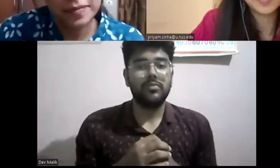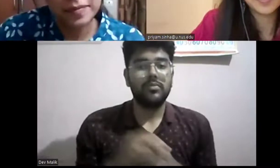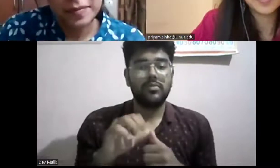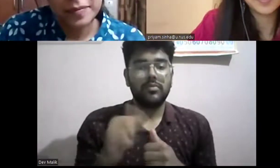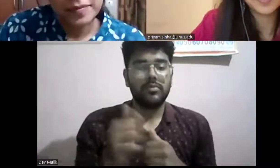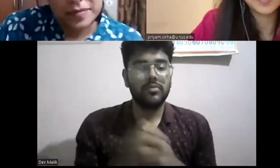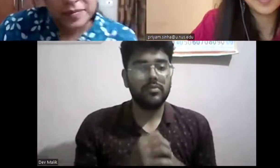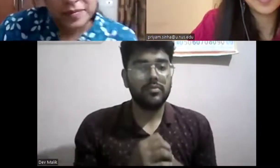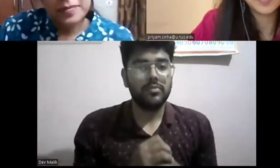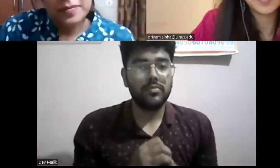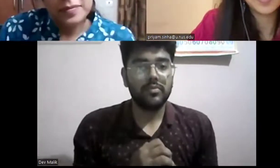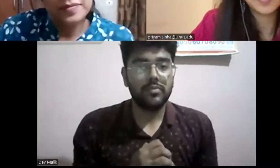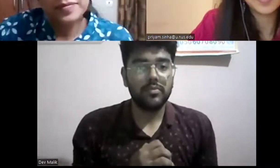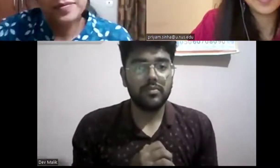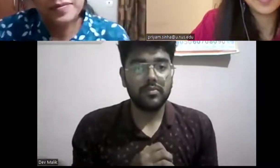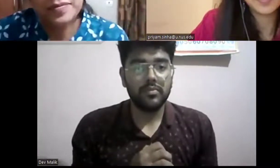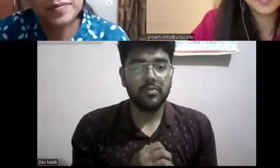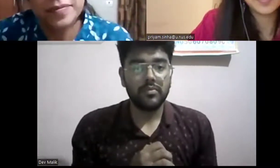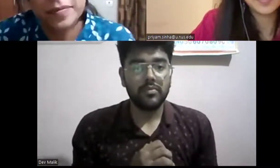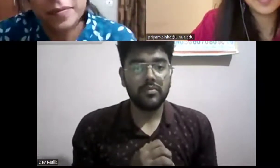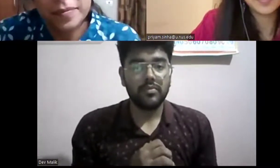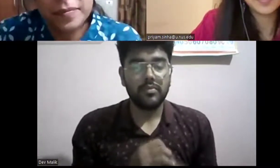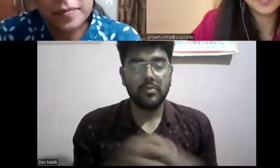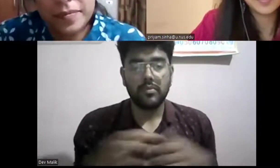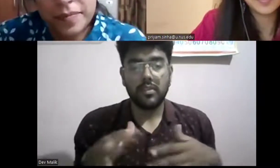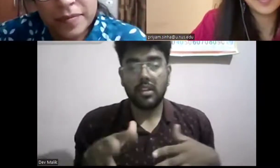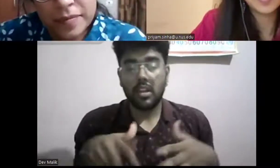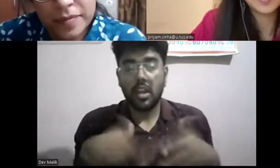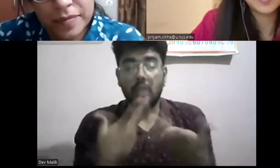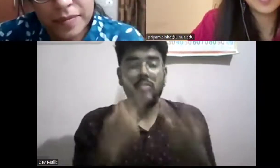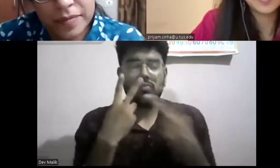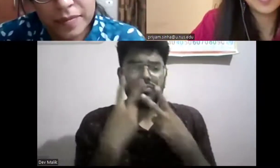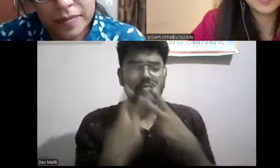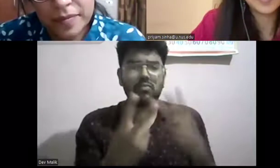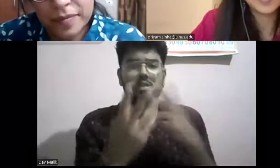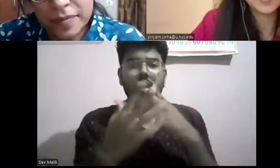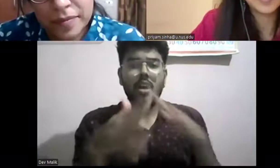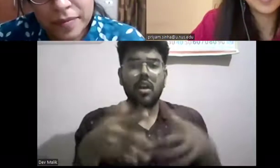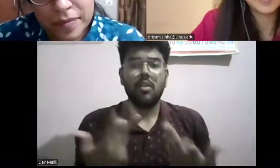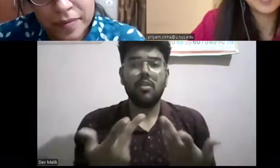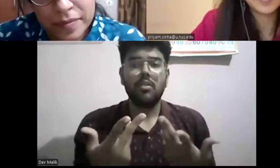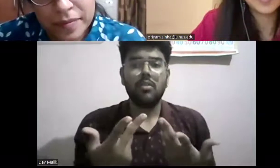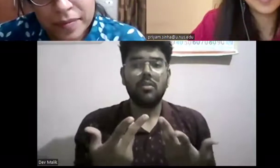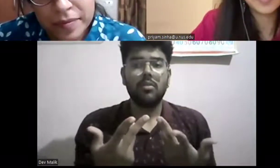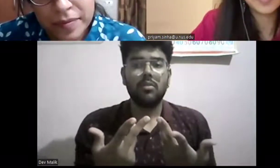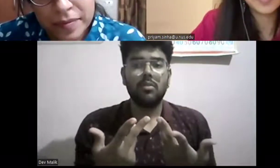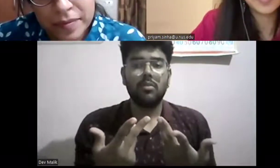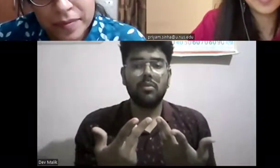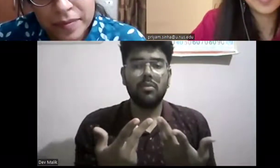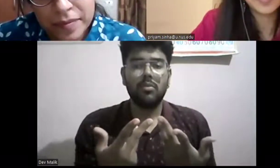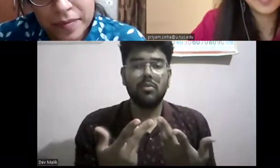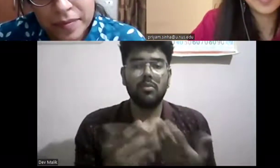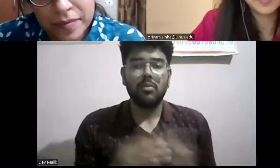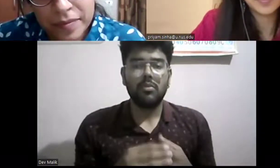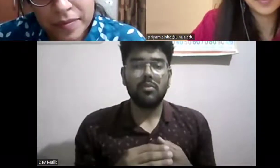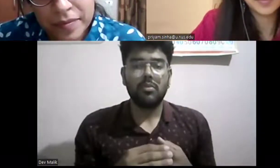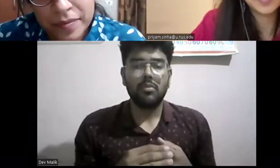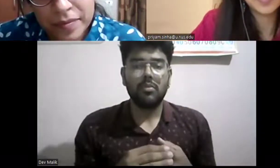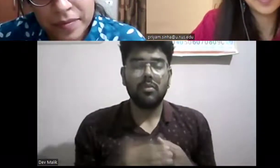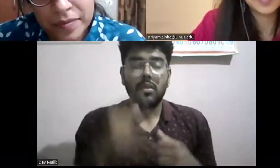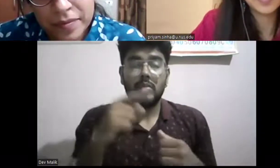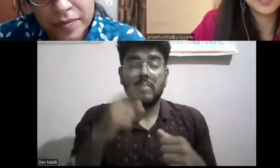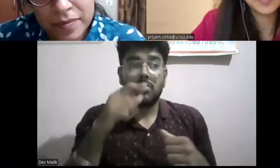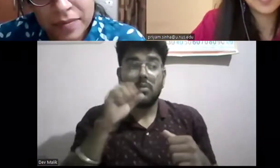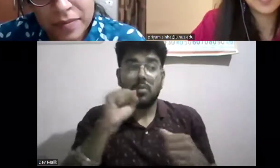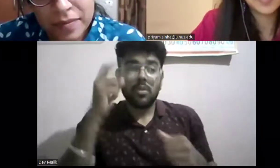box. So how to view this? Like, then what would be the the